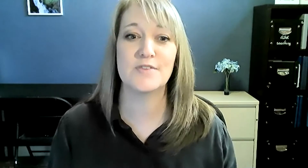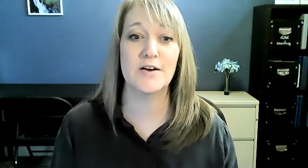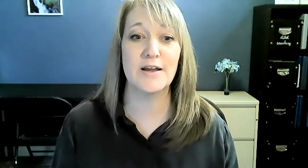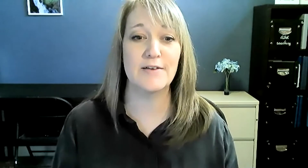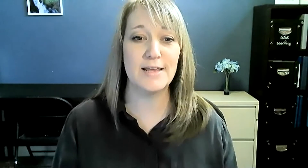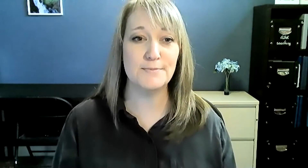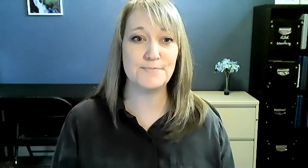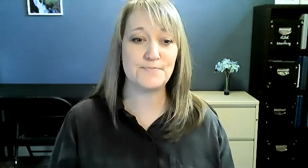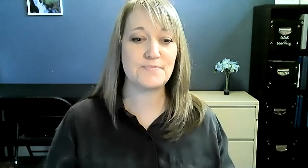All right, ready?